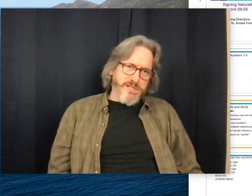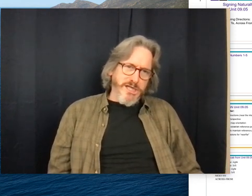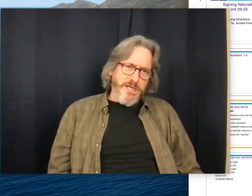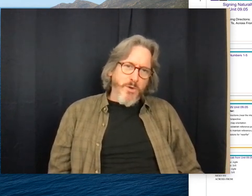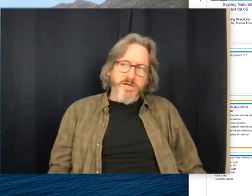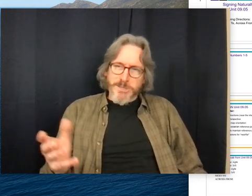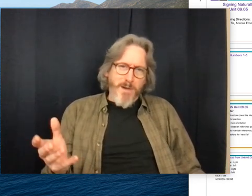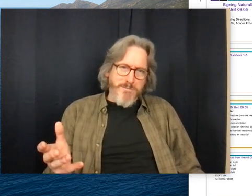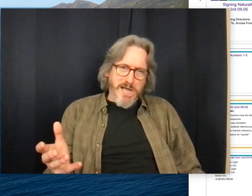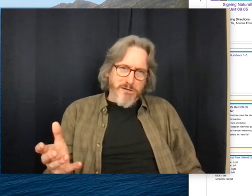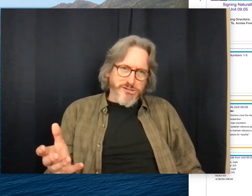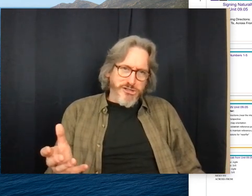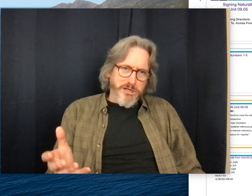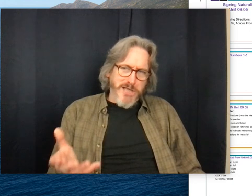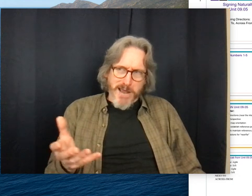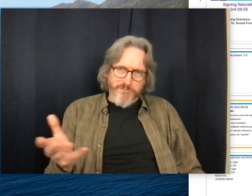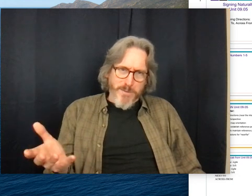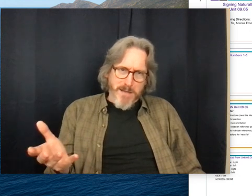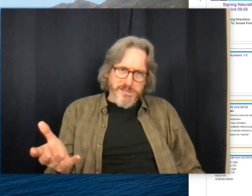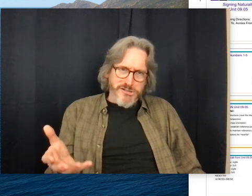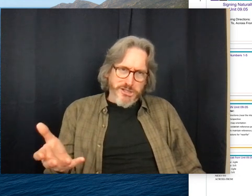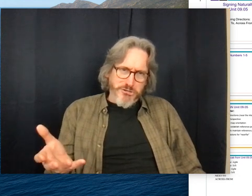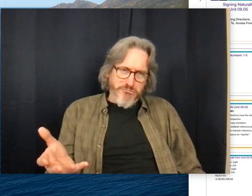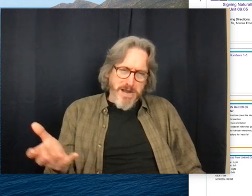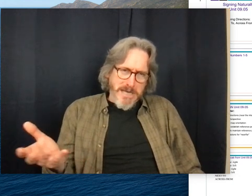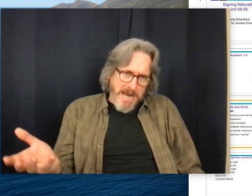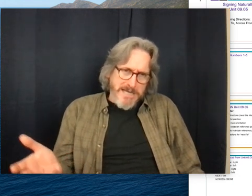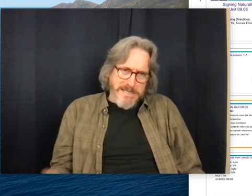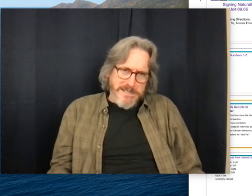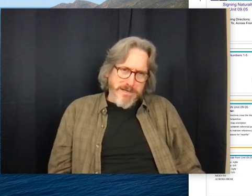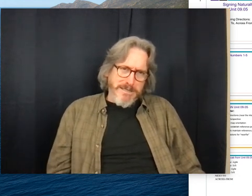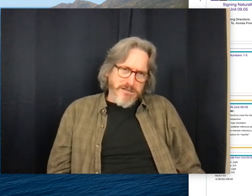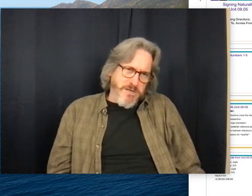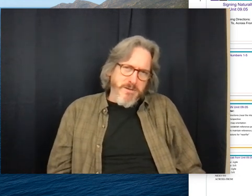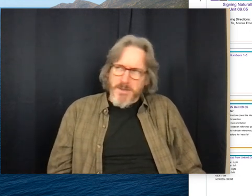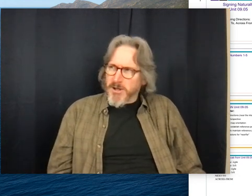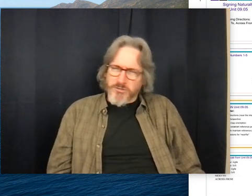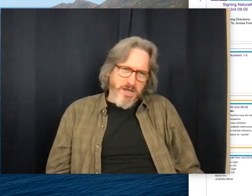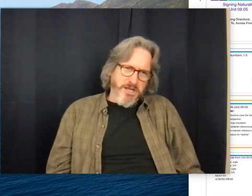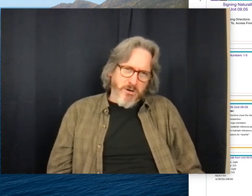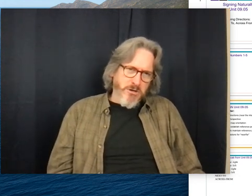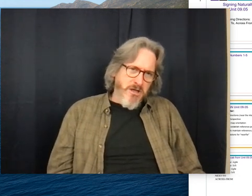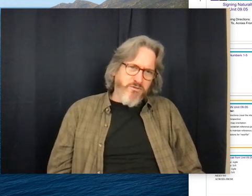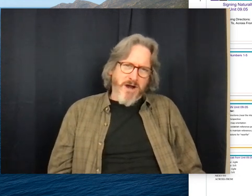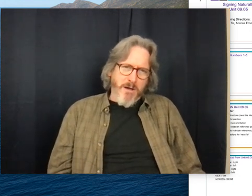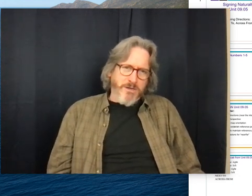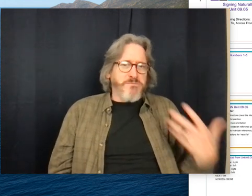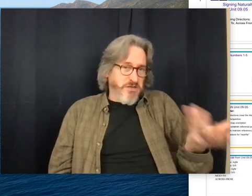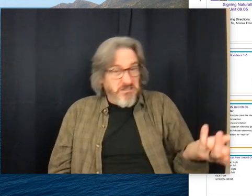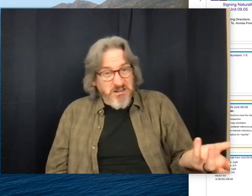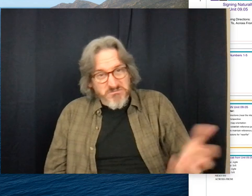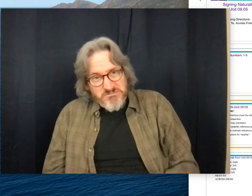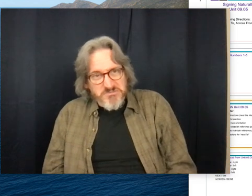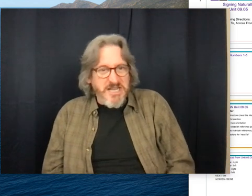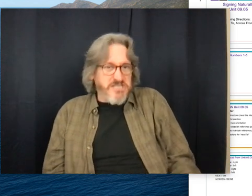you see Bob's house, then after Bob's house you turn right, and it takes you right there. It's going to be about 4 hours,